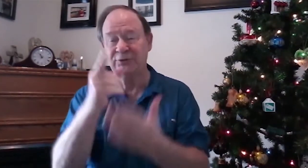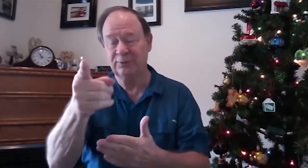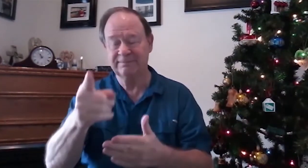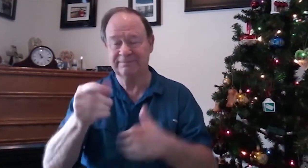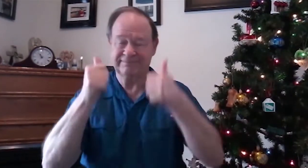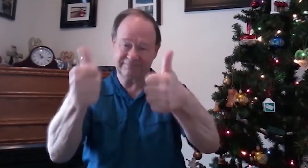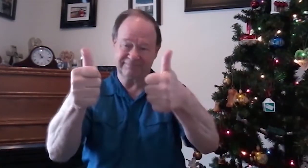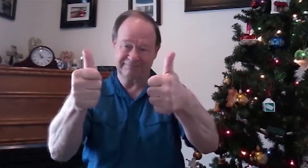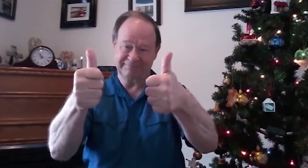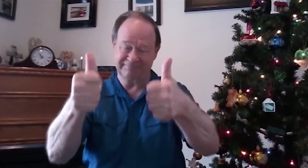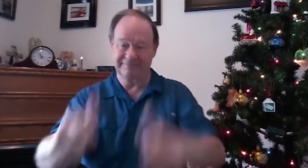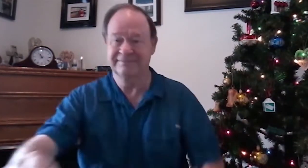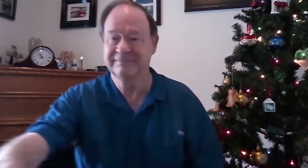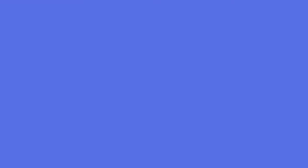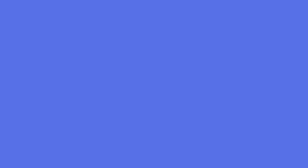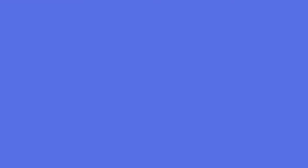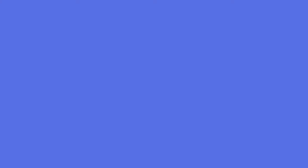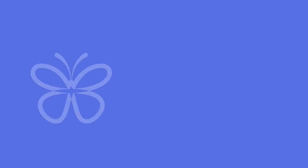please.